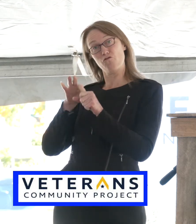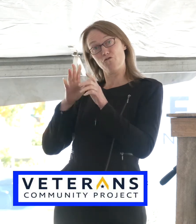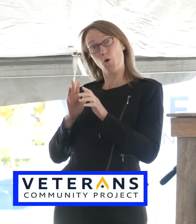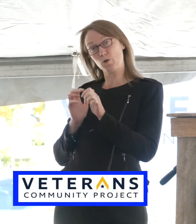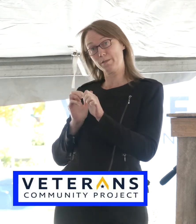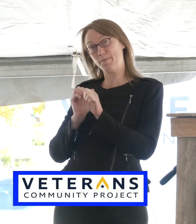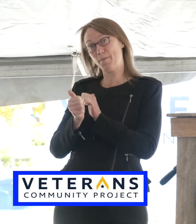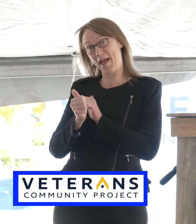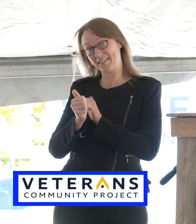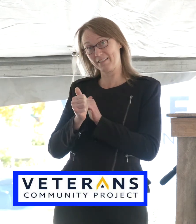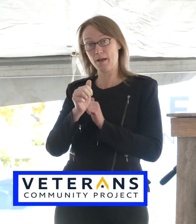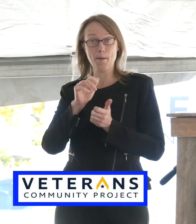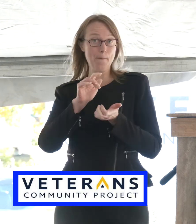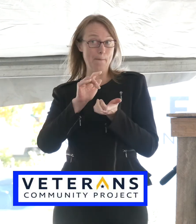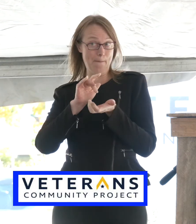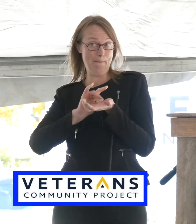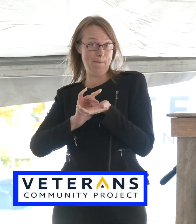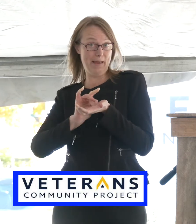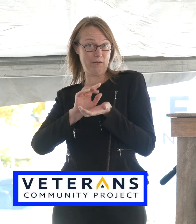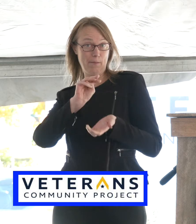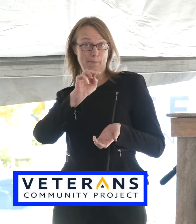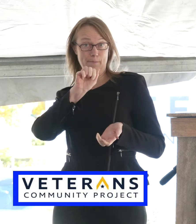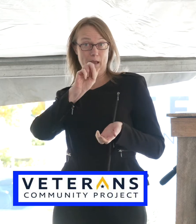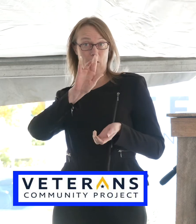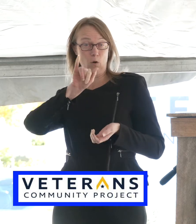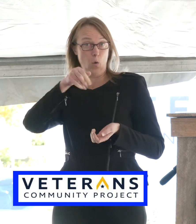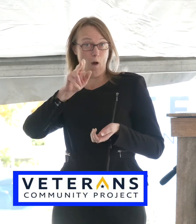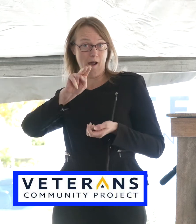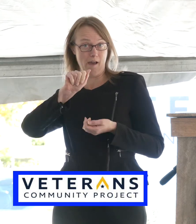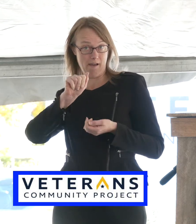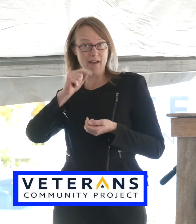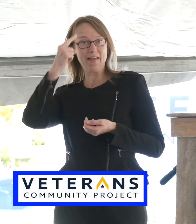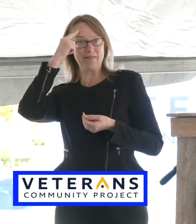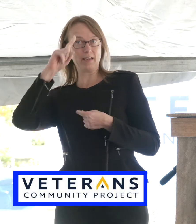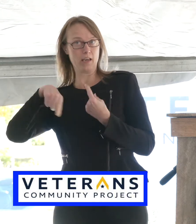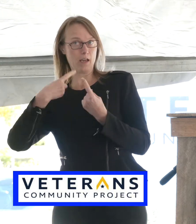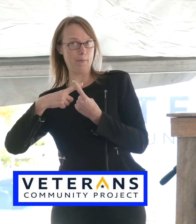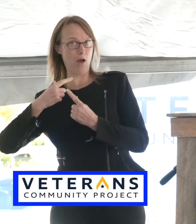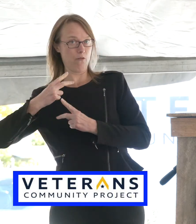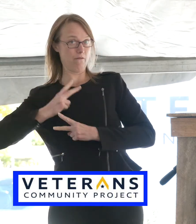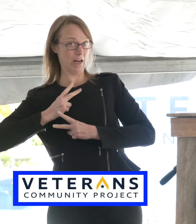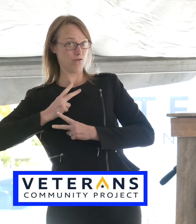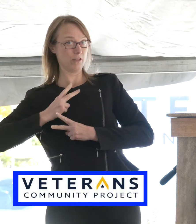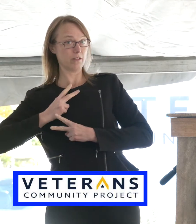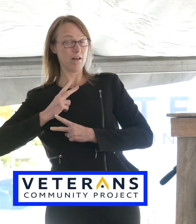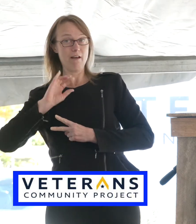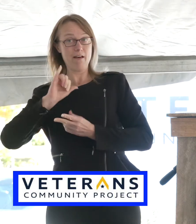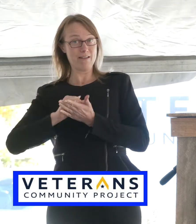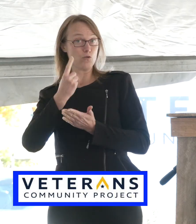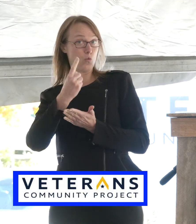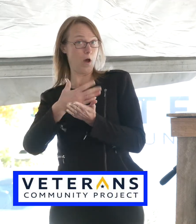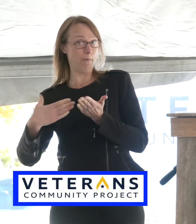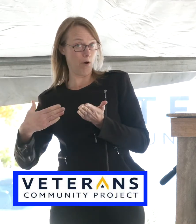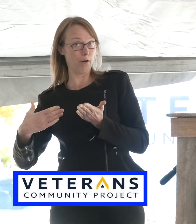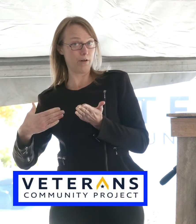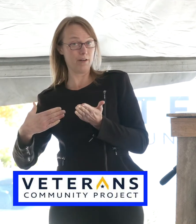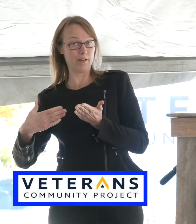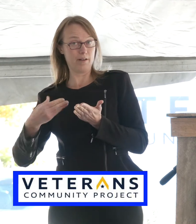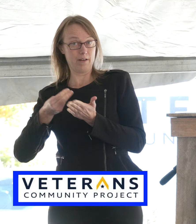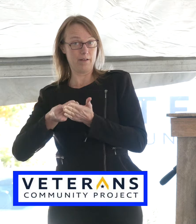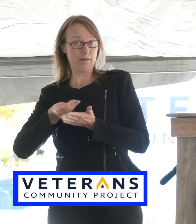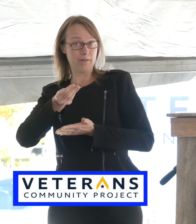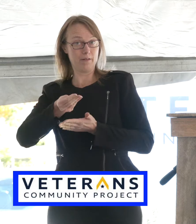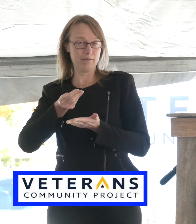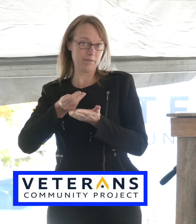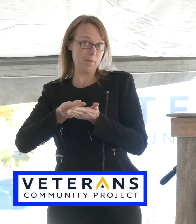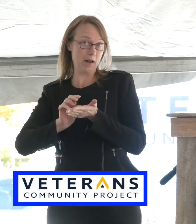of medical marijuana with veterans in mind is only a portion of what this project costs.